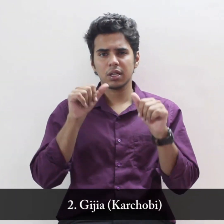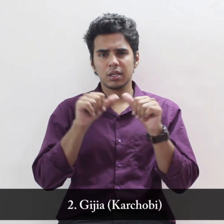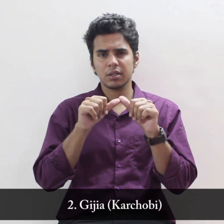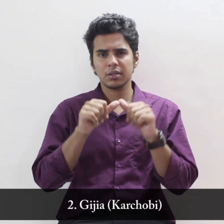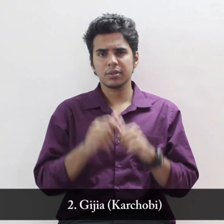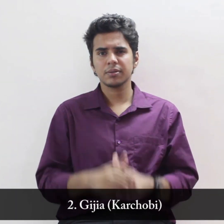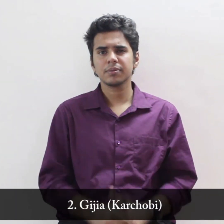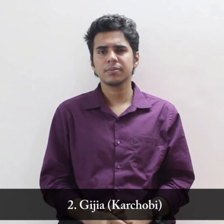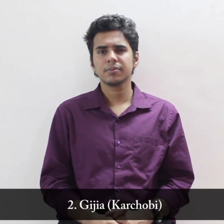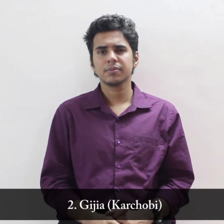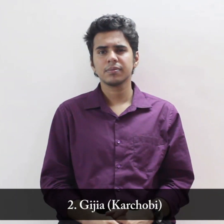Karchobi.